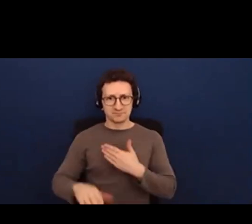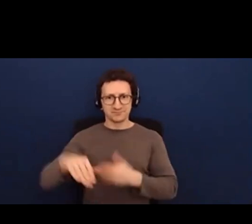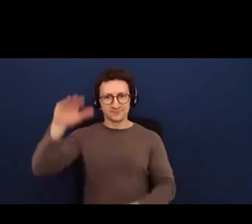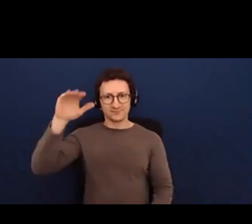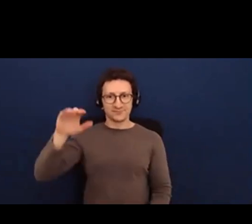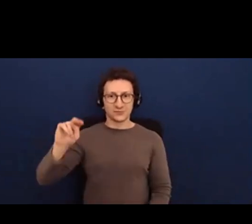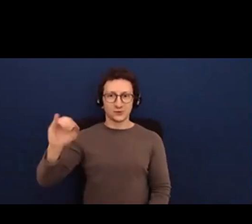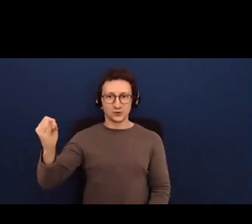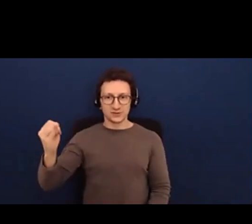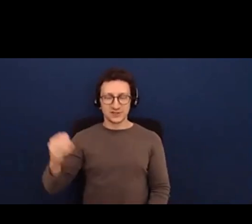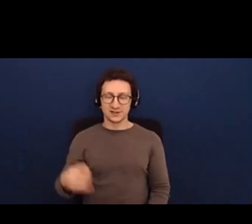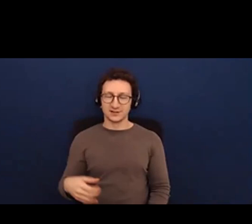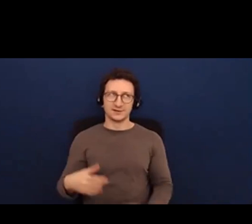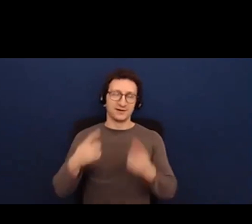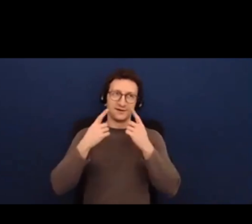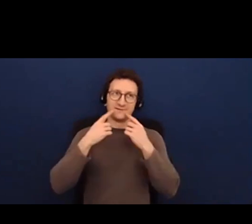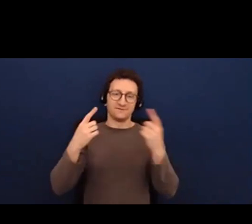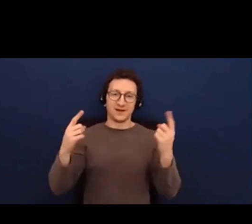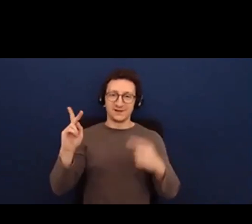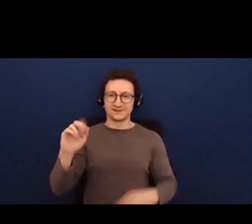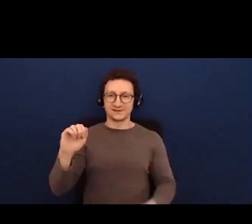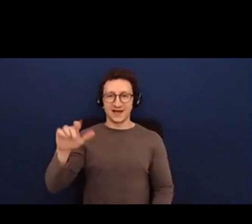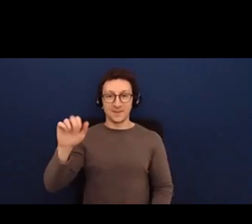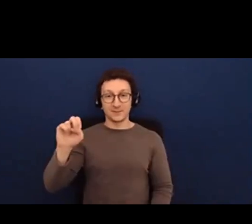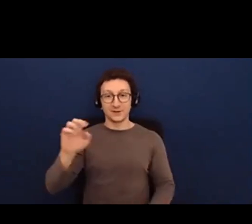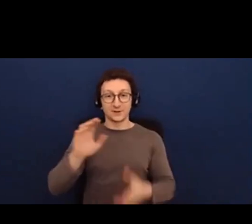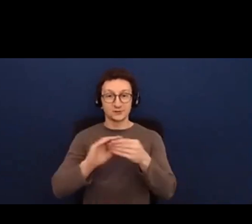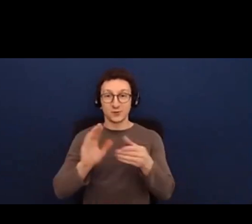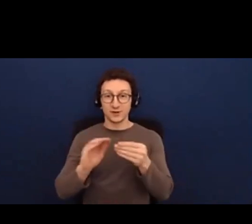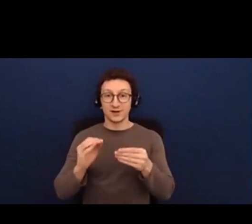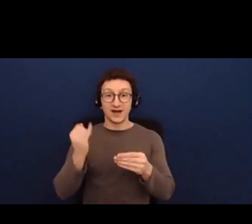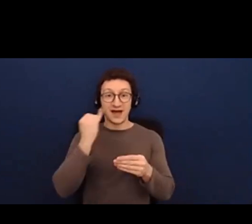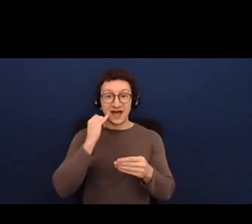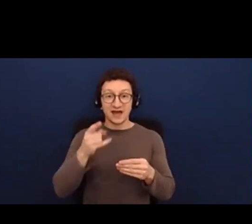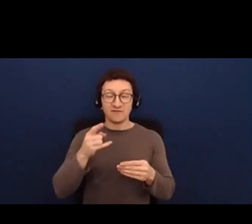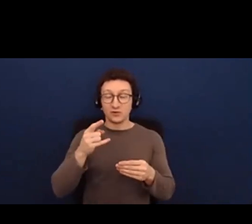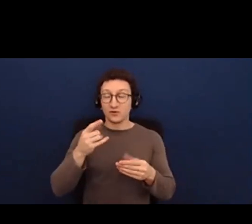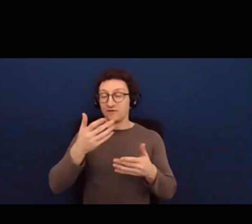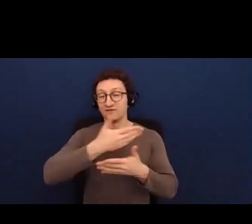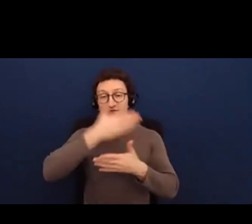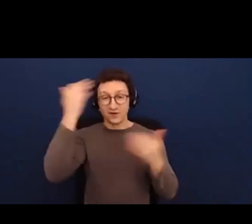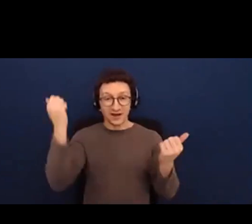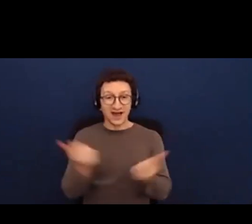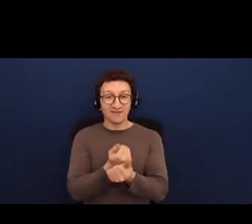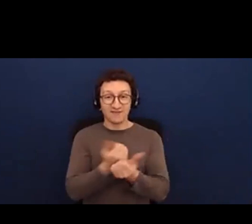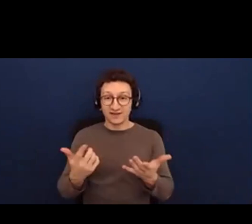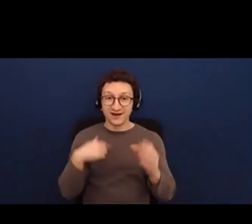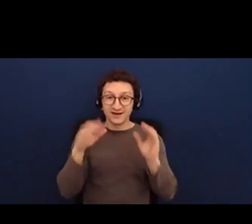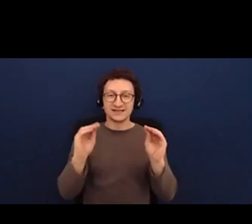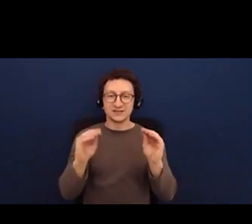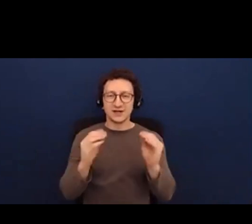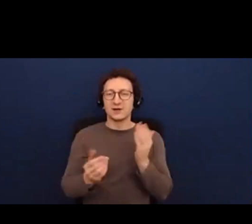also quintessential Kaplan. And if you don't remember anything else from my lecture, maybe you'll remember this. Kaplan was